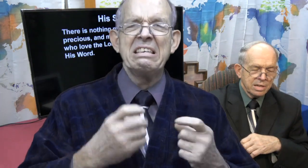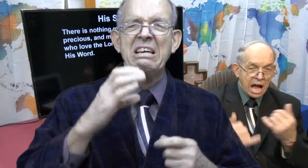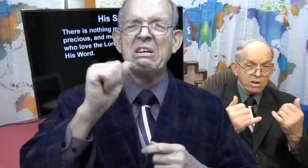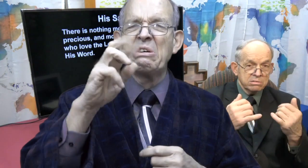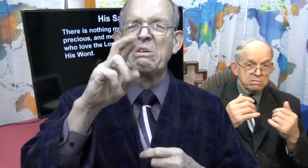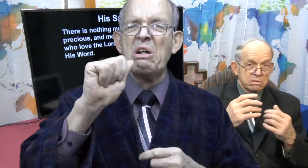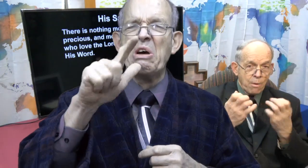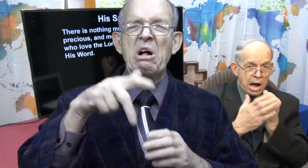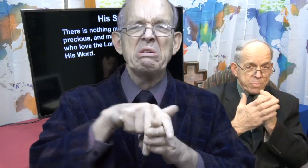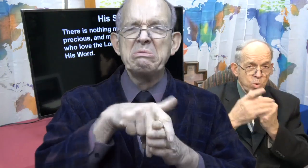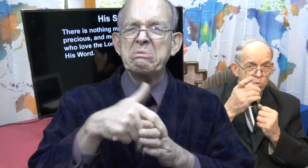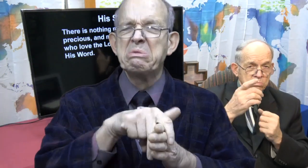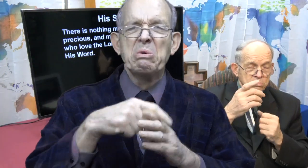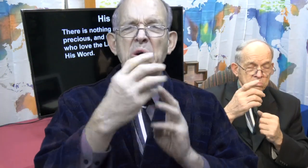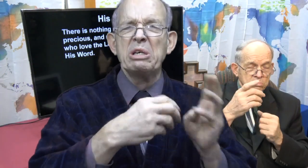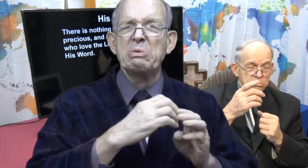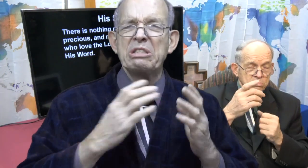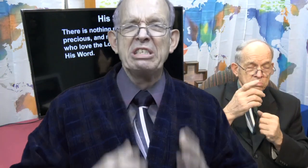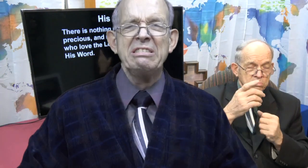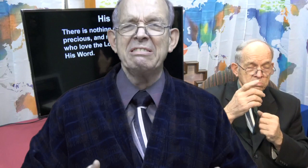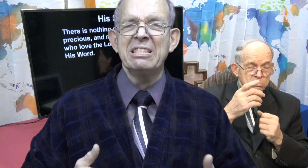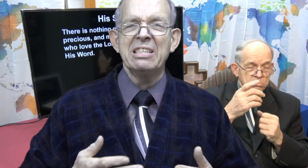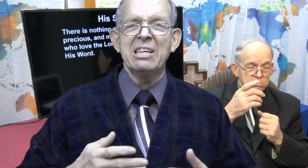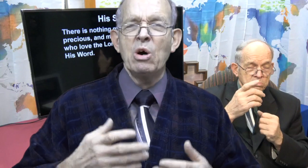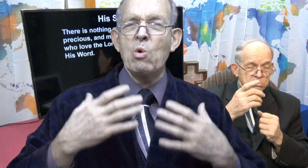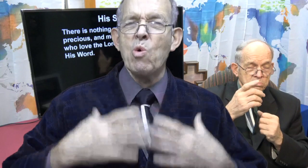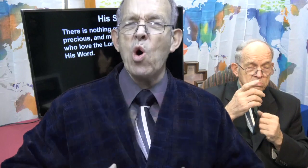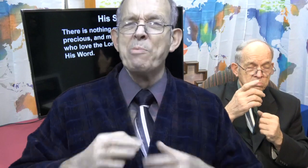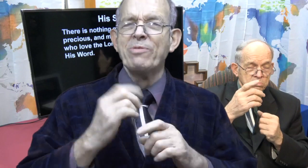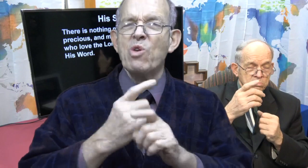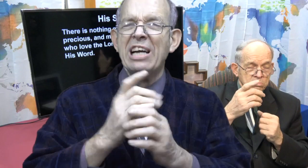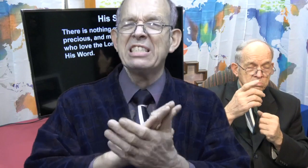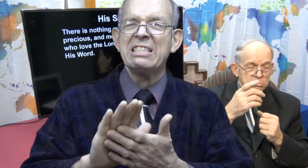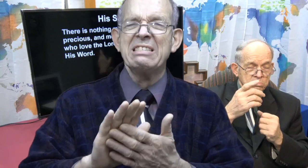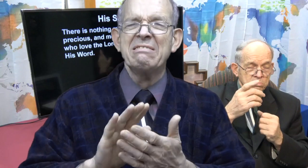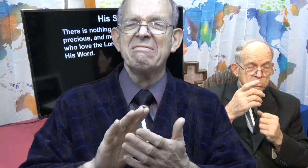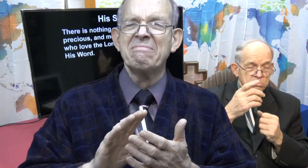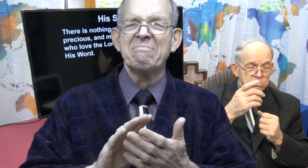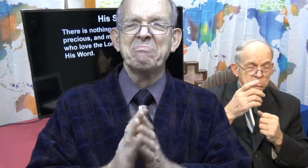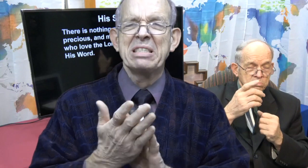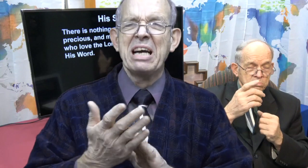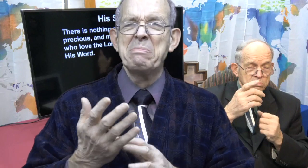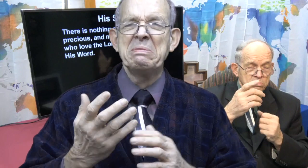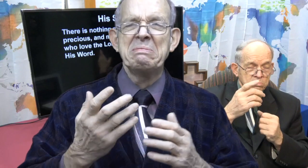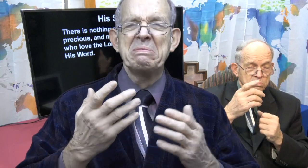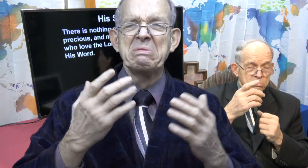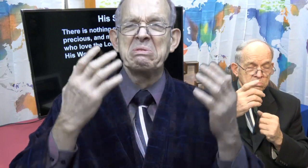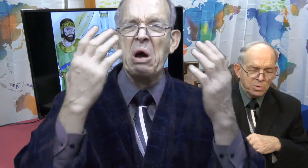Now, God, I'm happy. We're Christian. Whoop of righteousness become God.